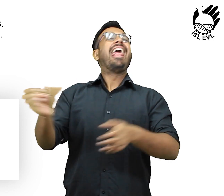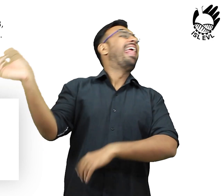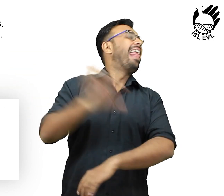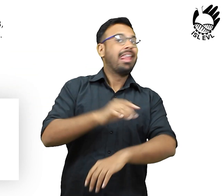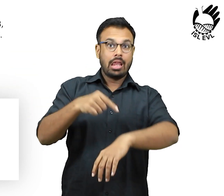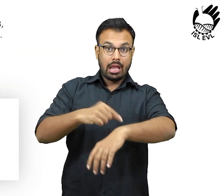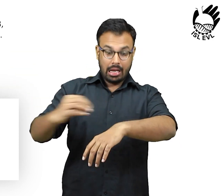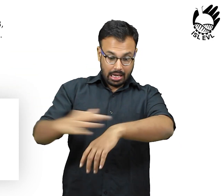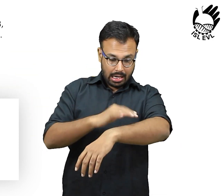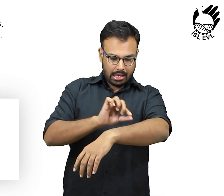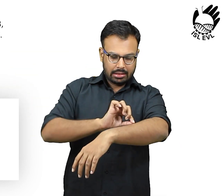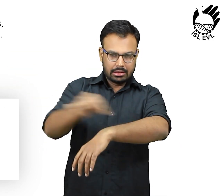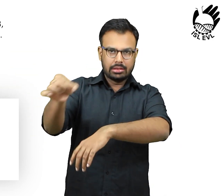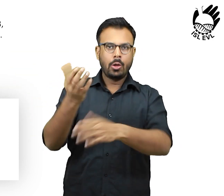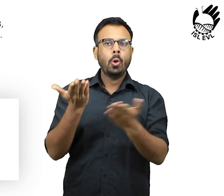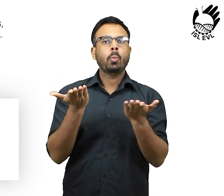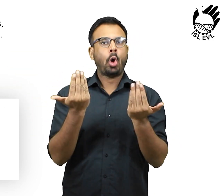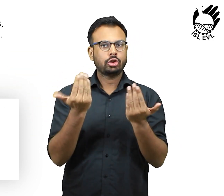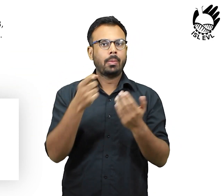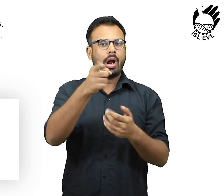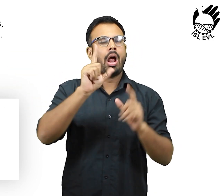Avoid contact with skin.